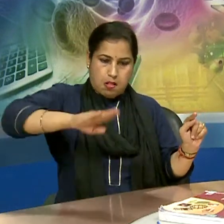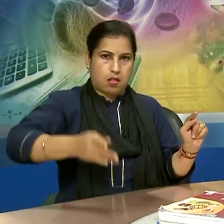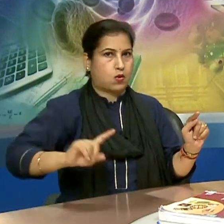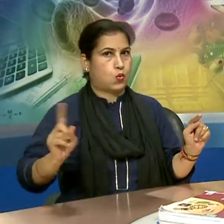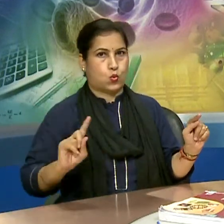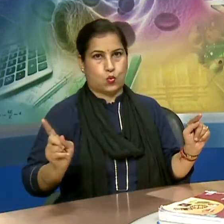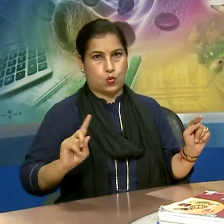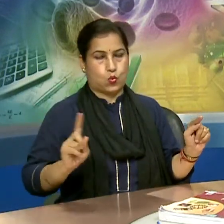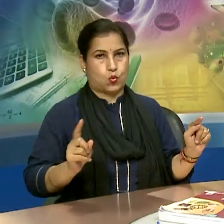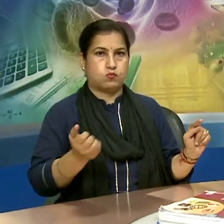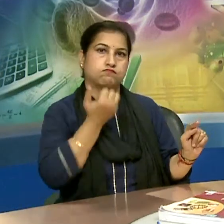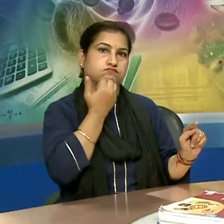measurement.